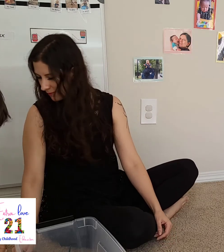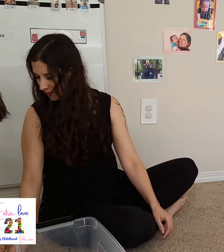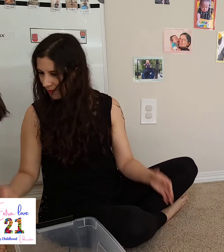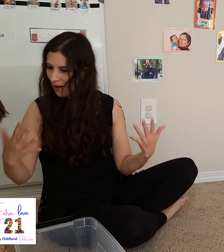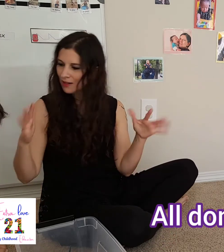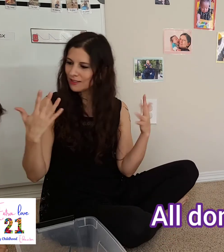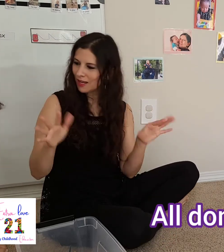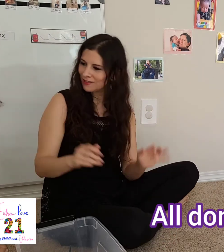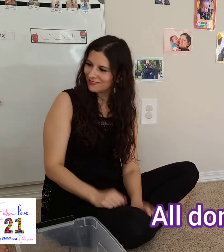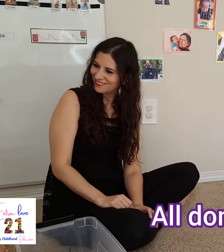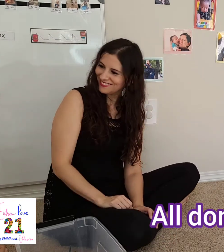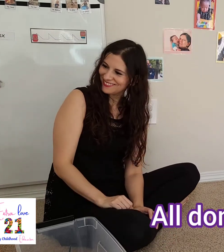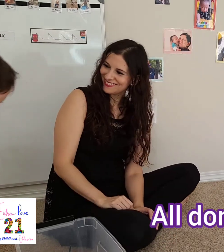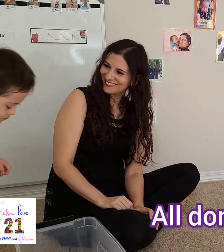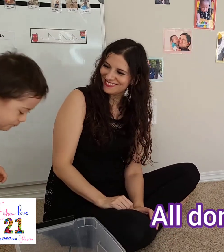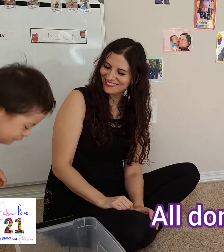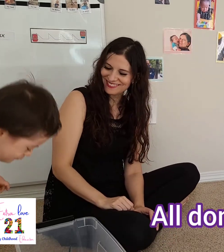All done. You